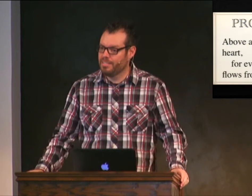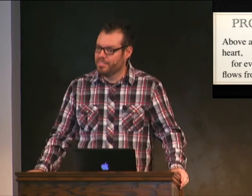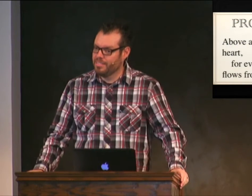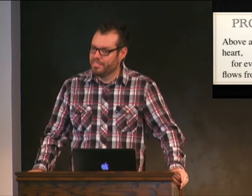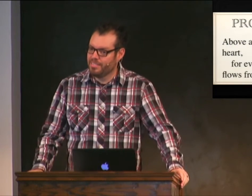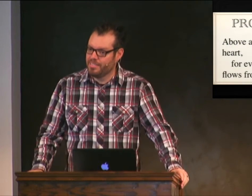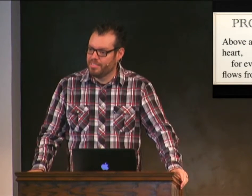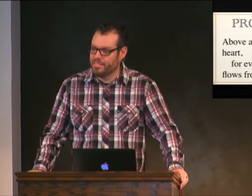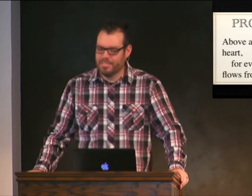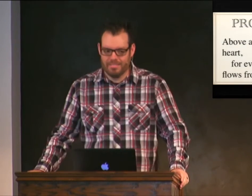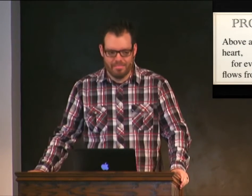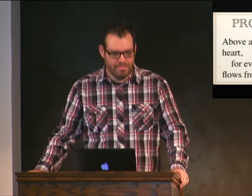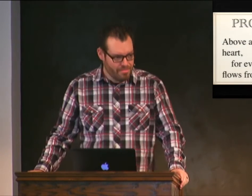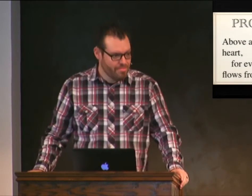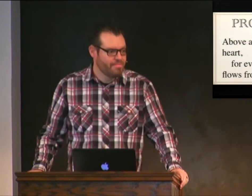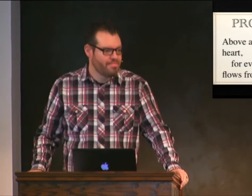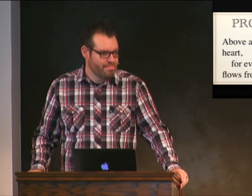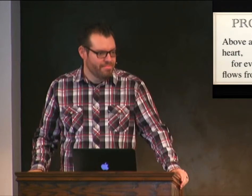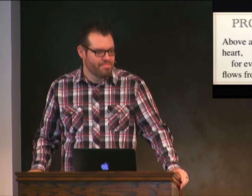it.